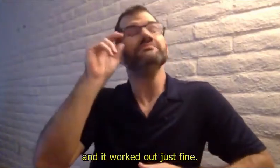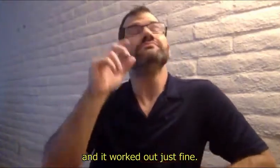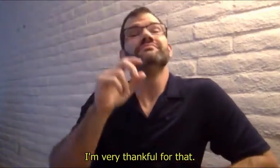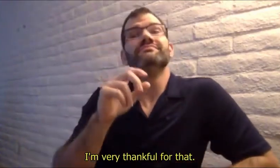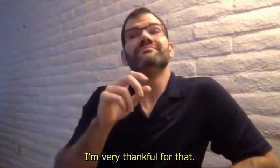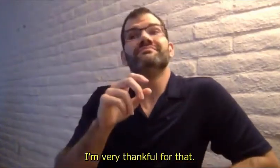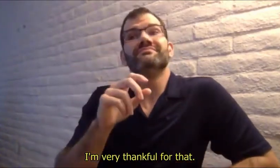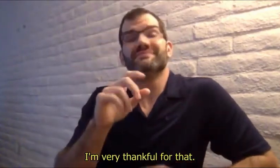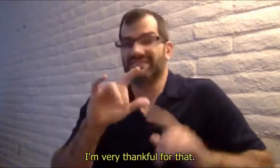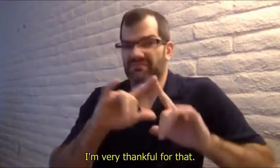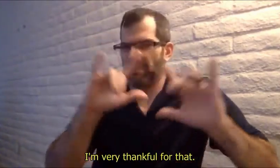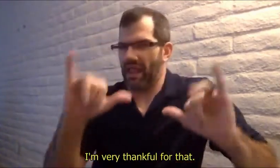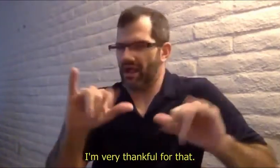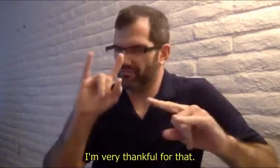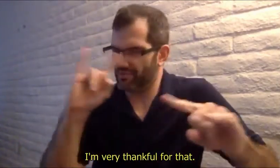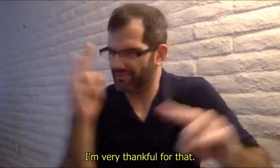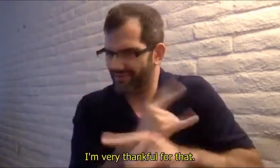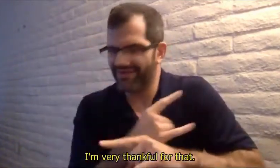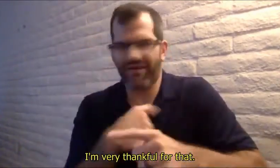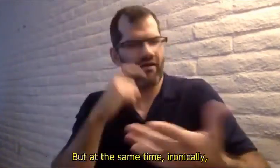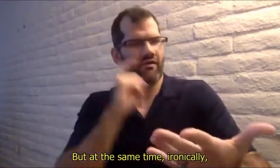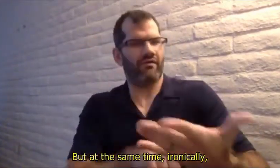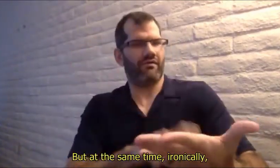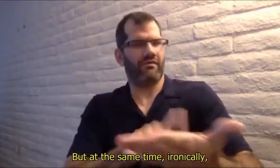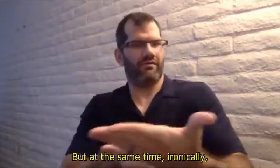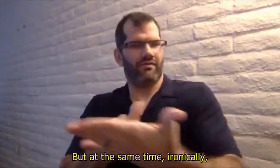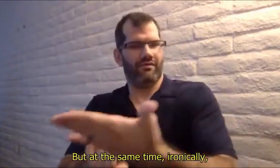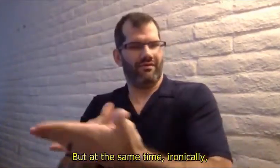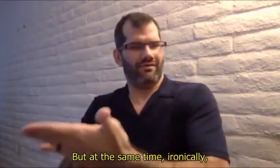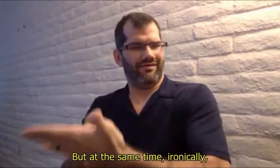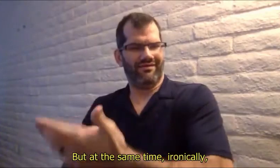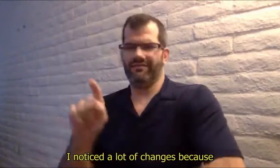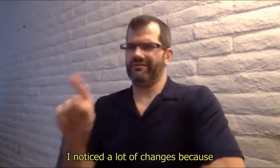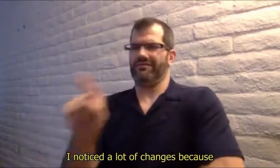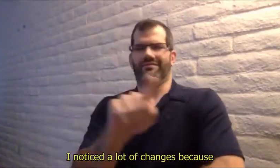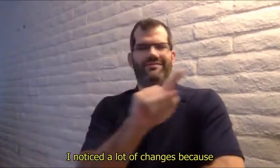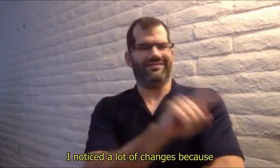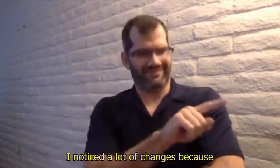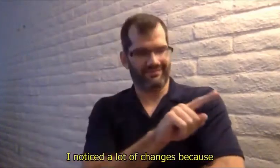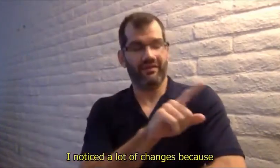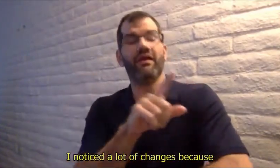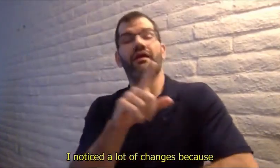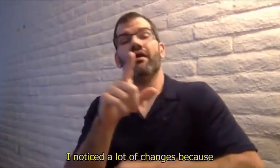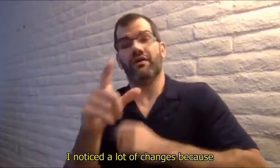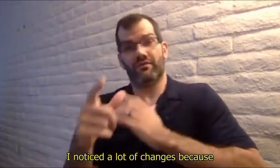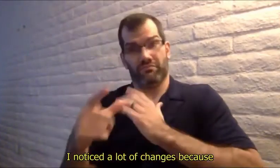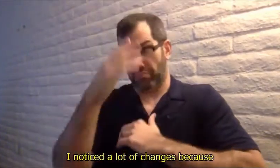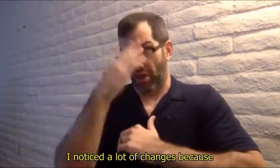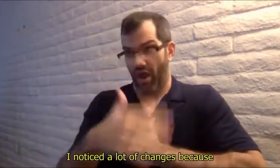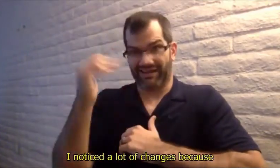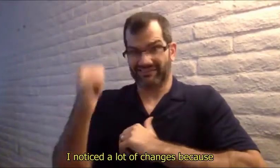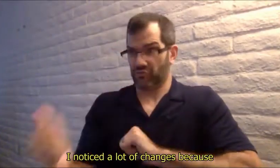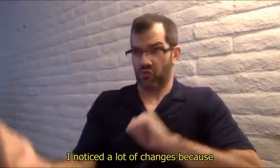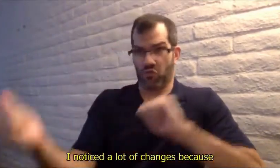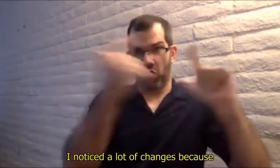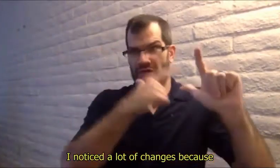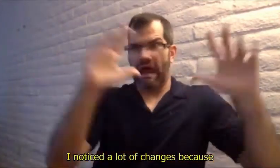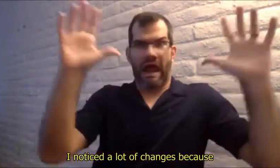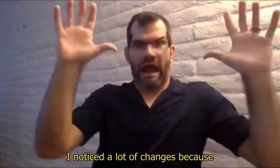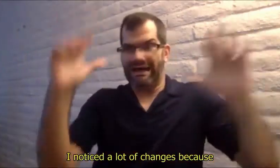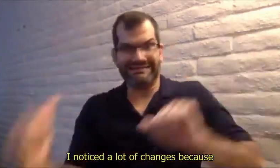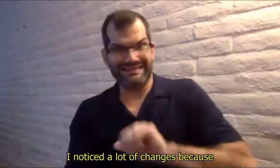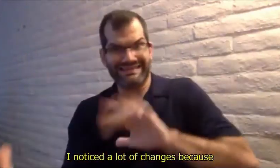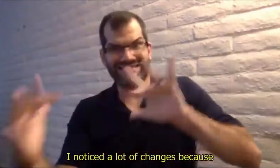just fine. I'm very thankful for that. But at the same time, ironically, I noticed a lot of